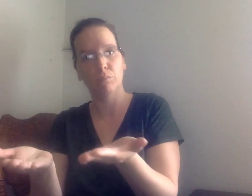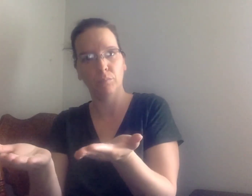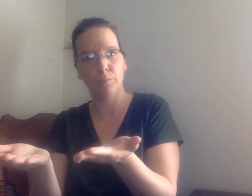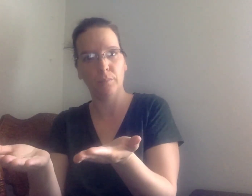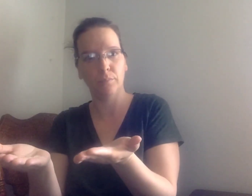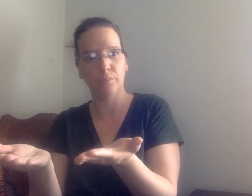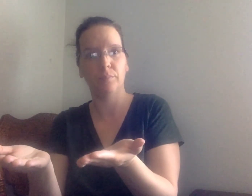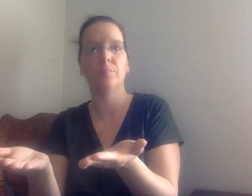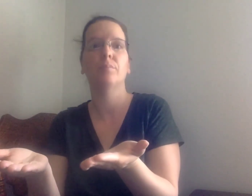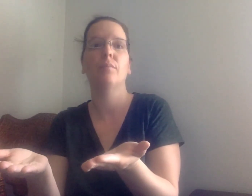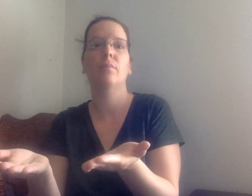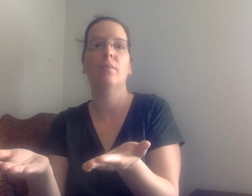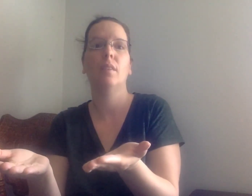open book.